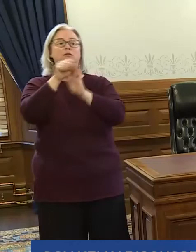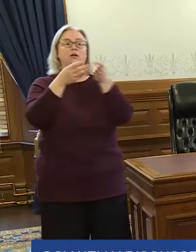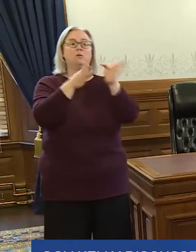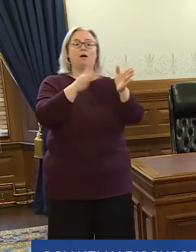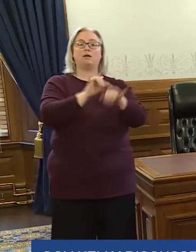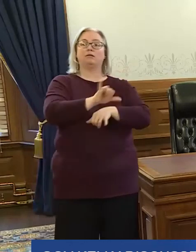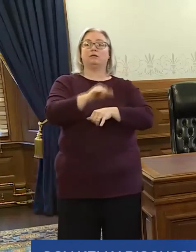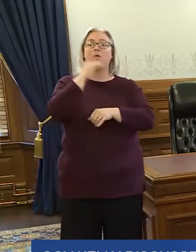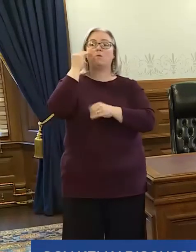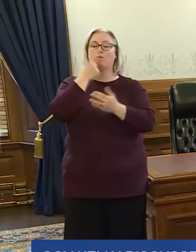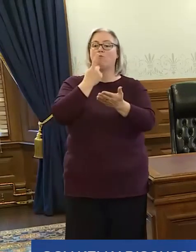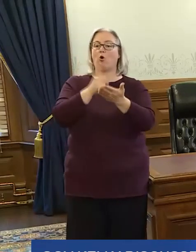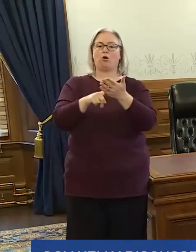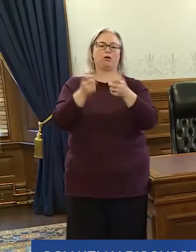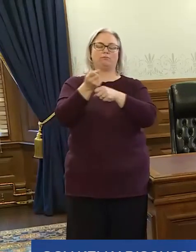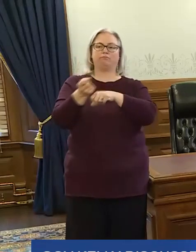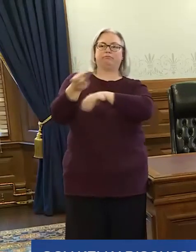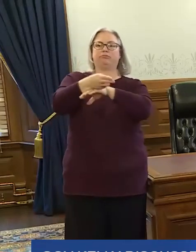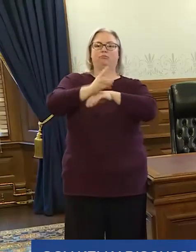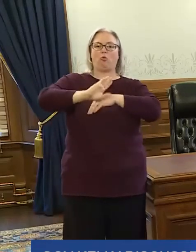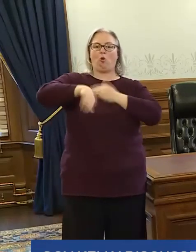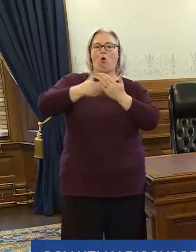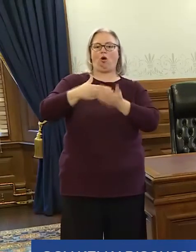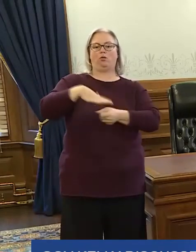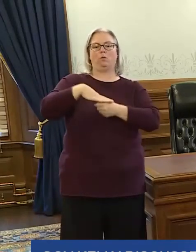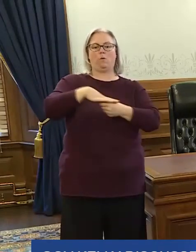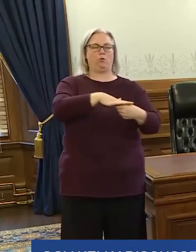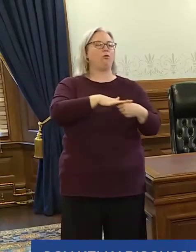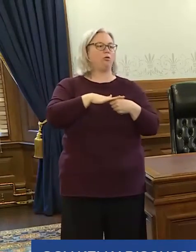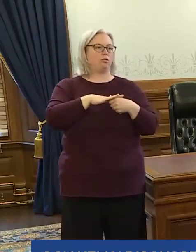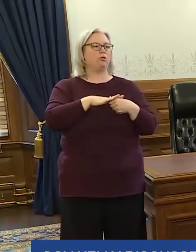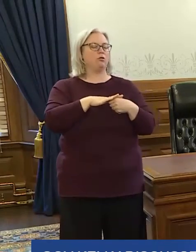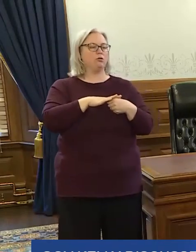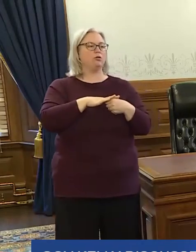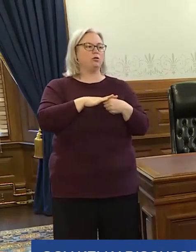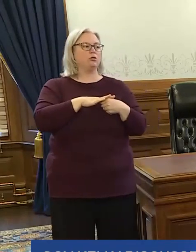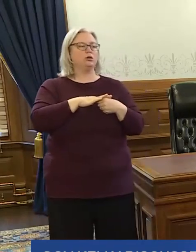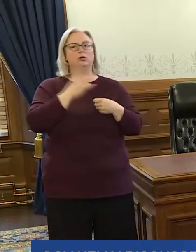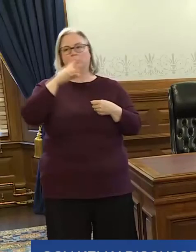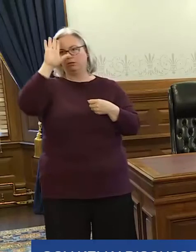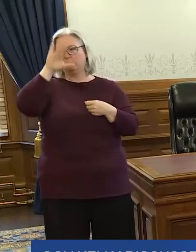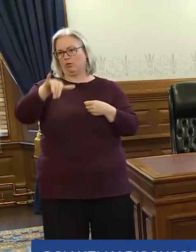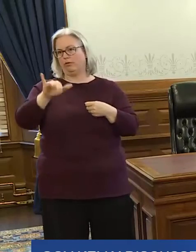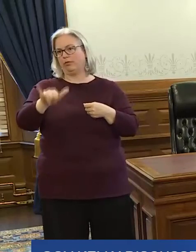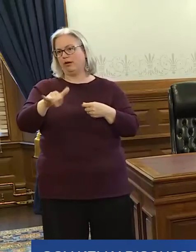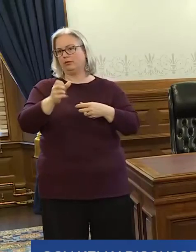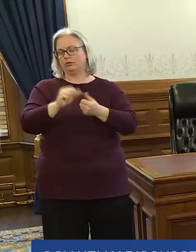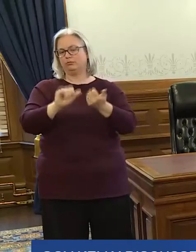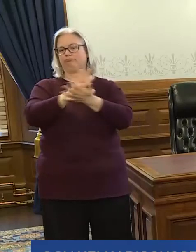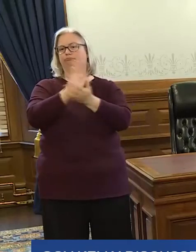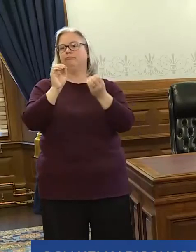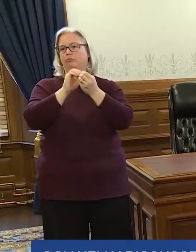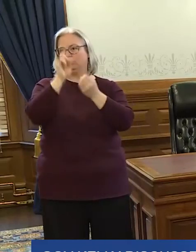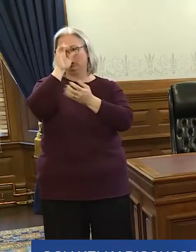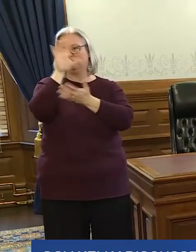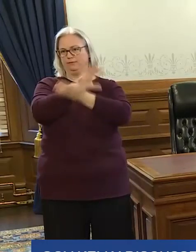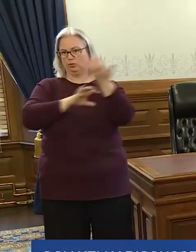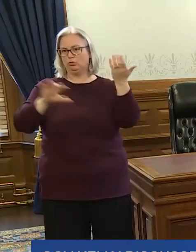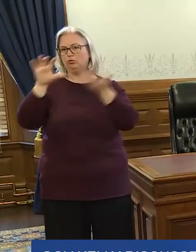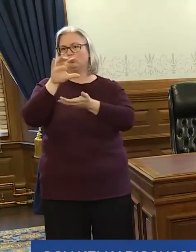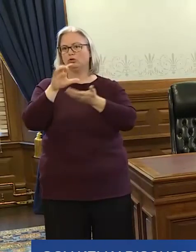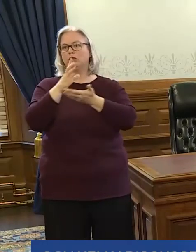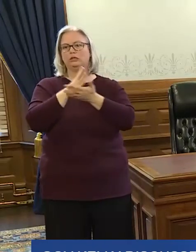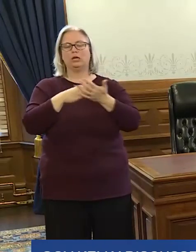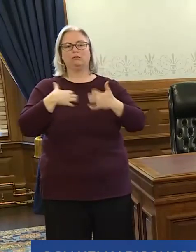order supersedes all the locals. So, and we know that that's created some confusion and